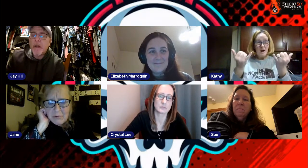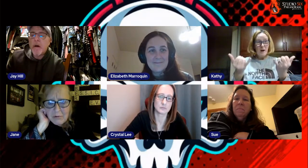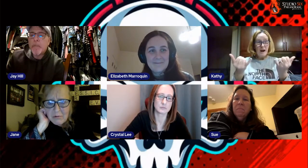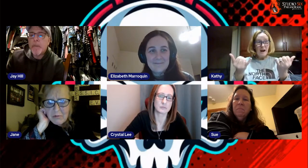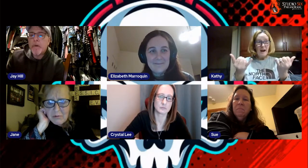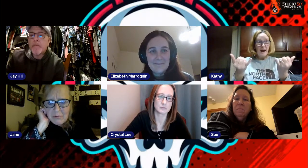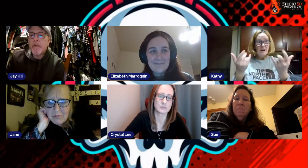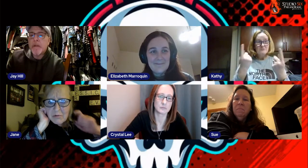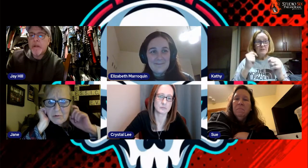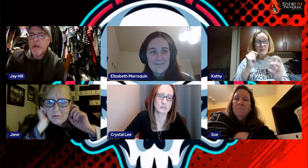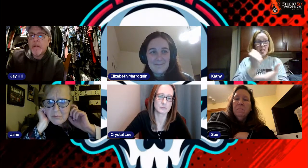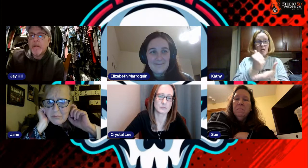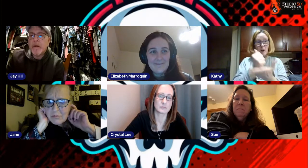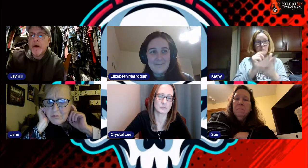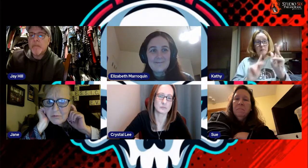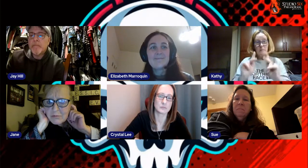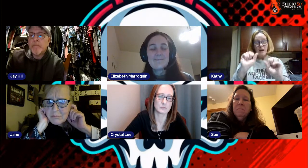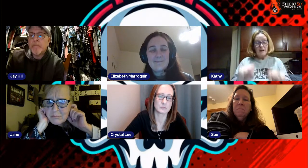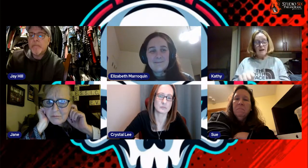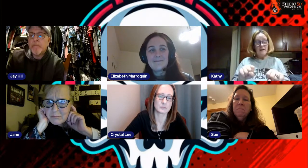So now I try to help people as much as I can.